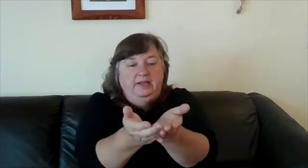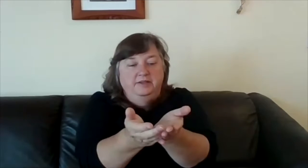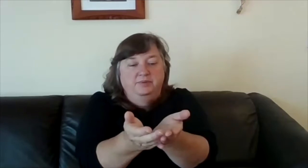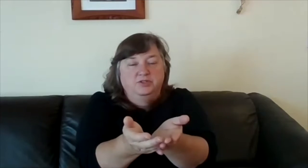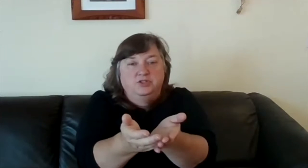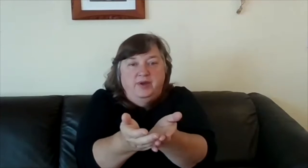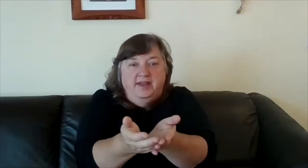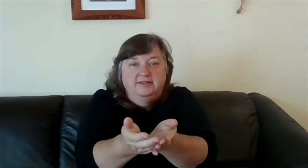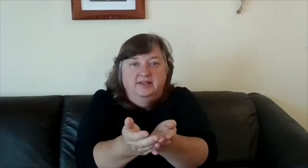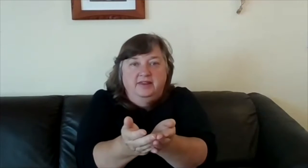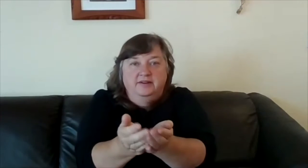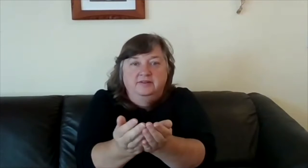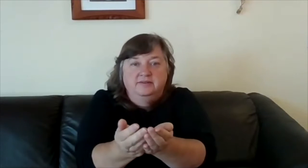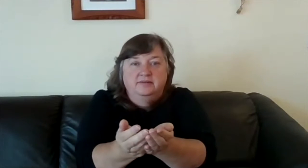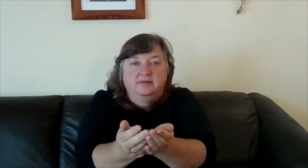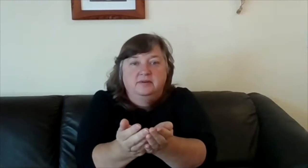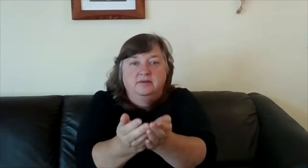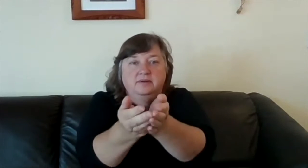You put your two hands together